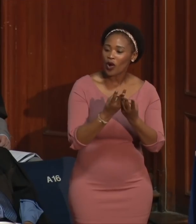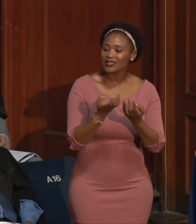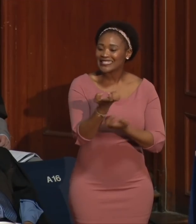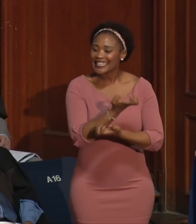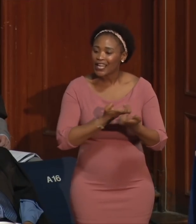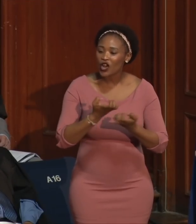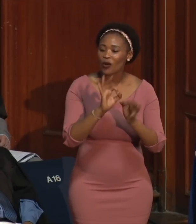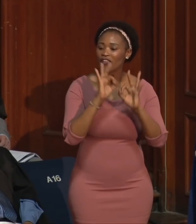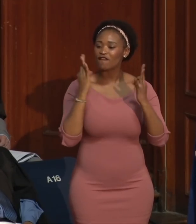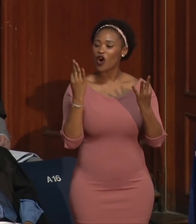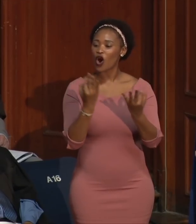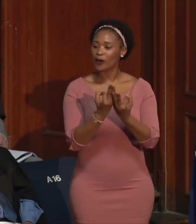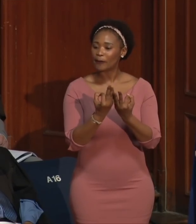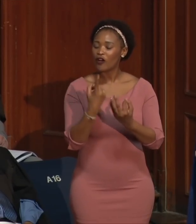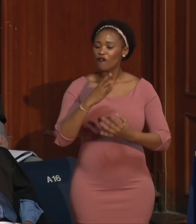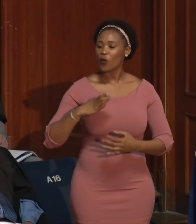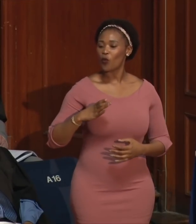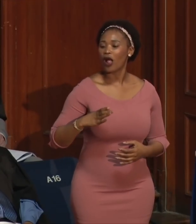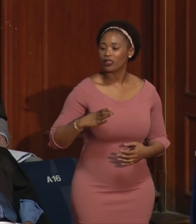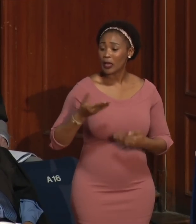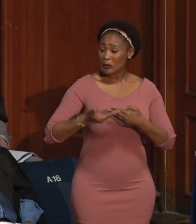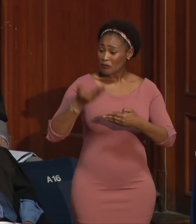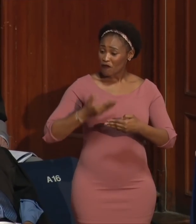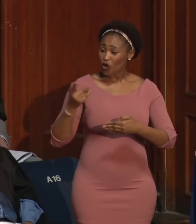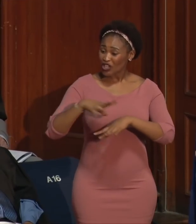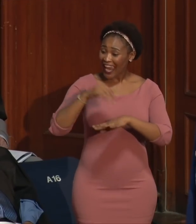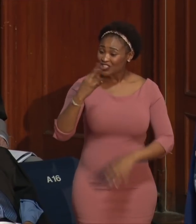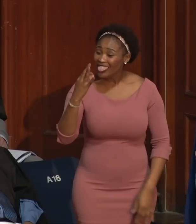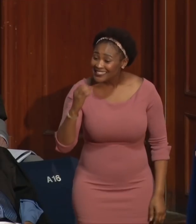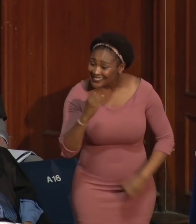Davos in 2012, all before she turned 30.